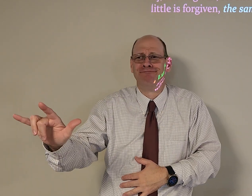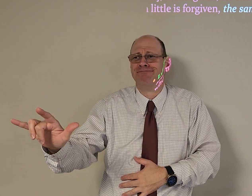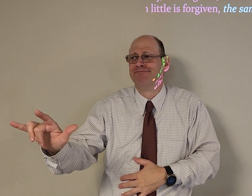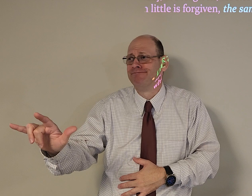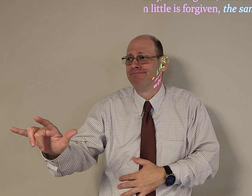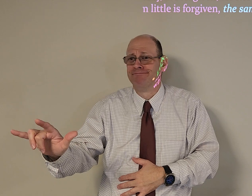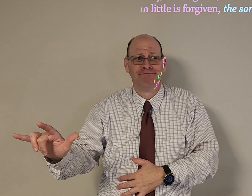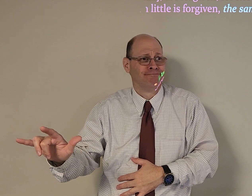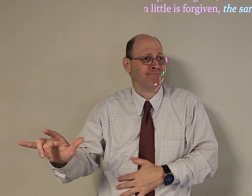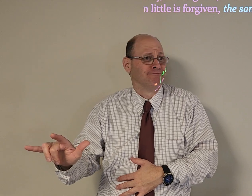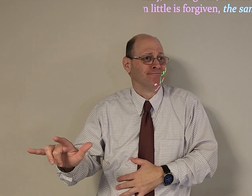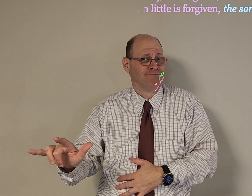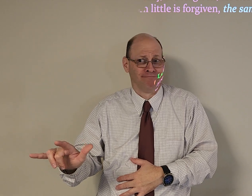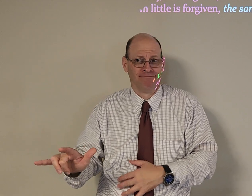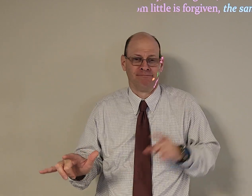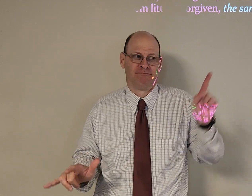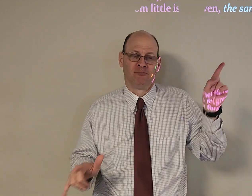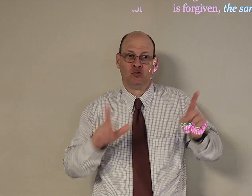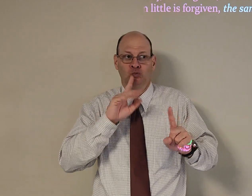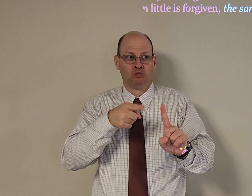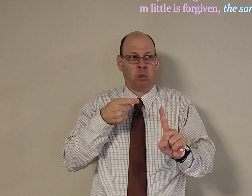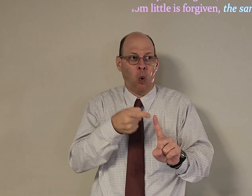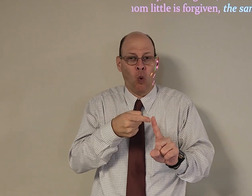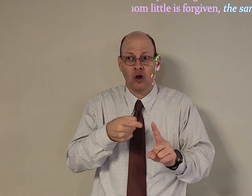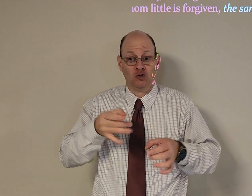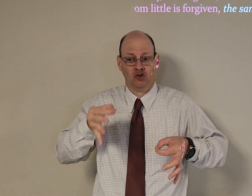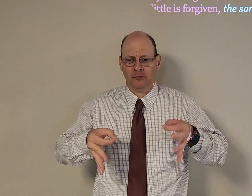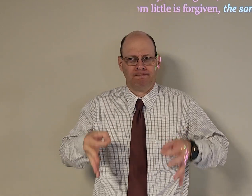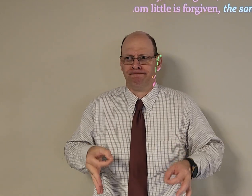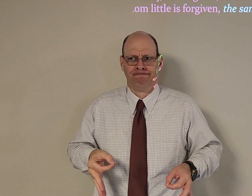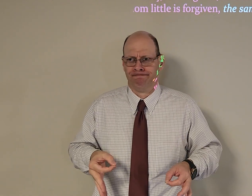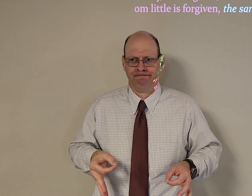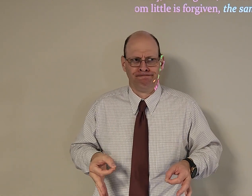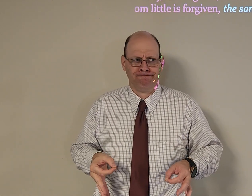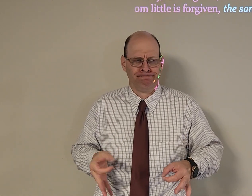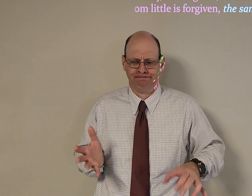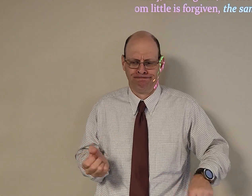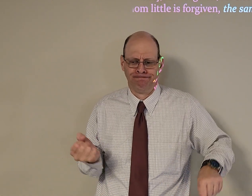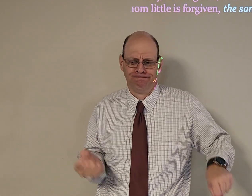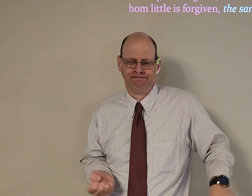oil, and wiping his feet with her hair to cleanse his feet.